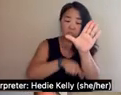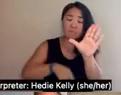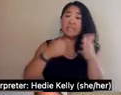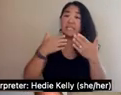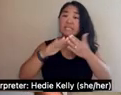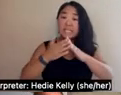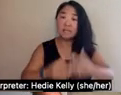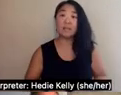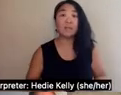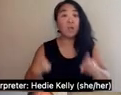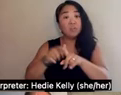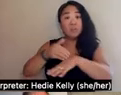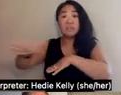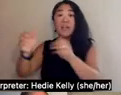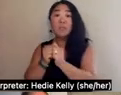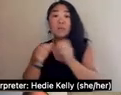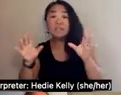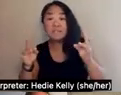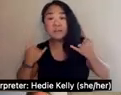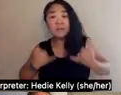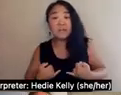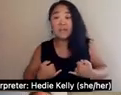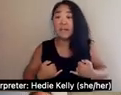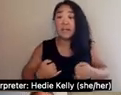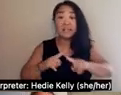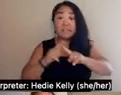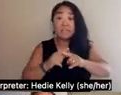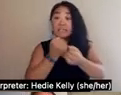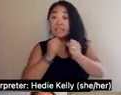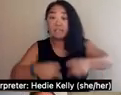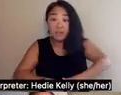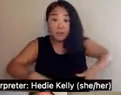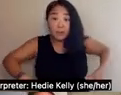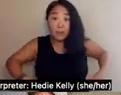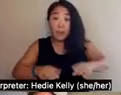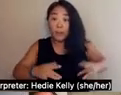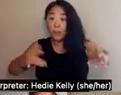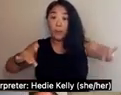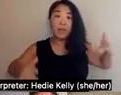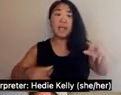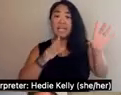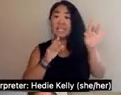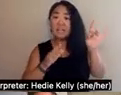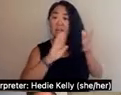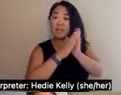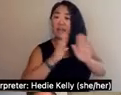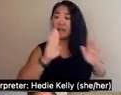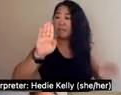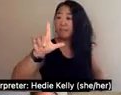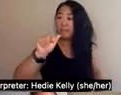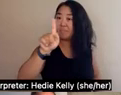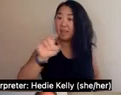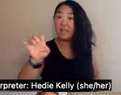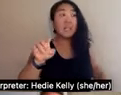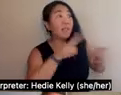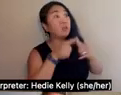We also sent them out with stickers, lanyards, reflective safety belts. The stickers have become blazes. If you see one of these, you might be near the perimeter and not even